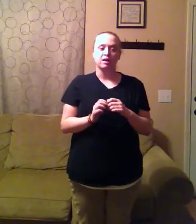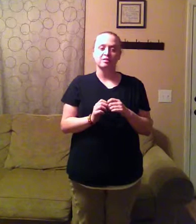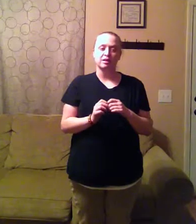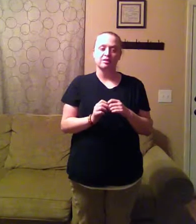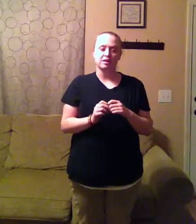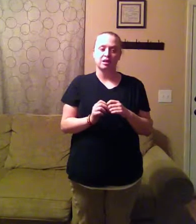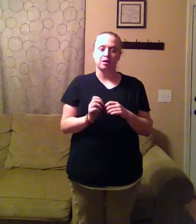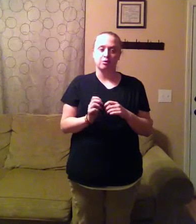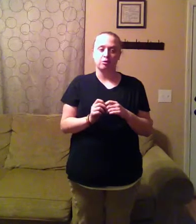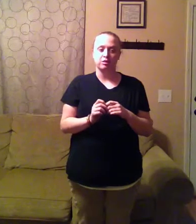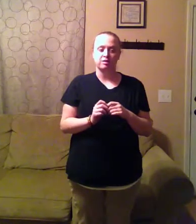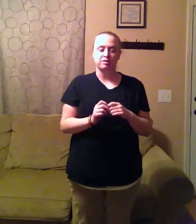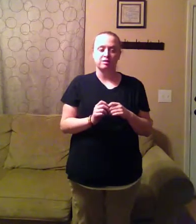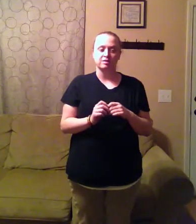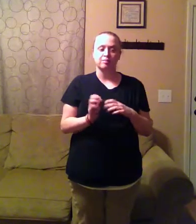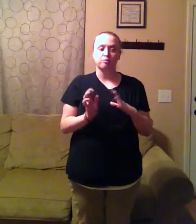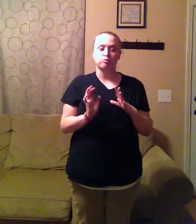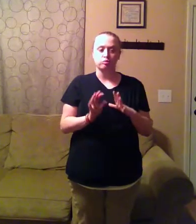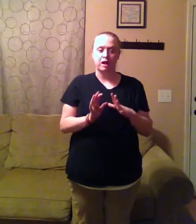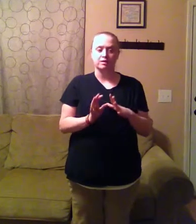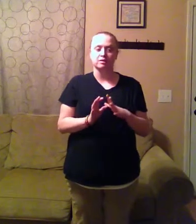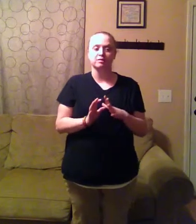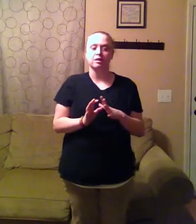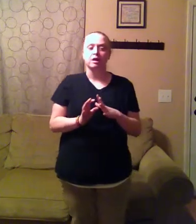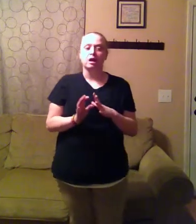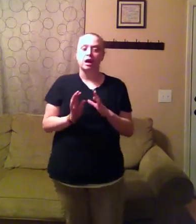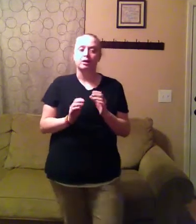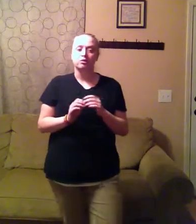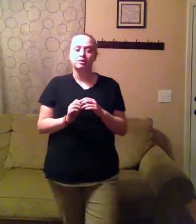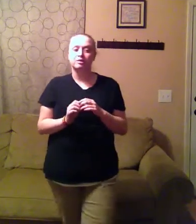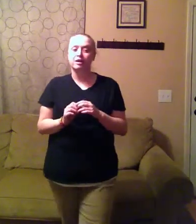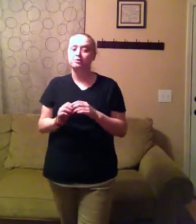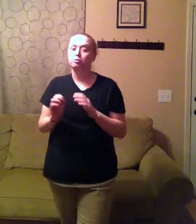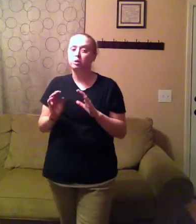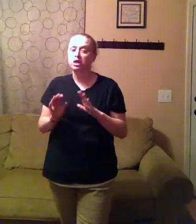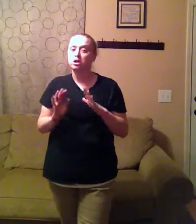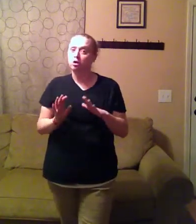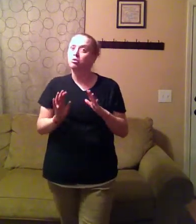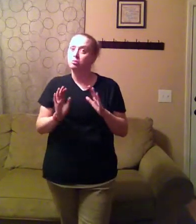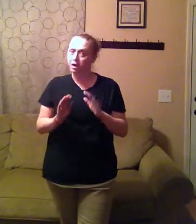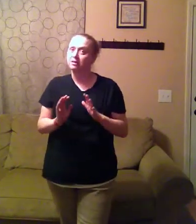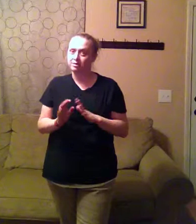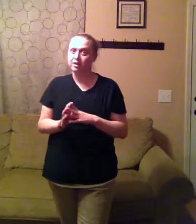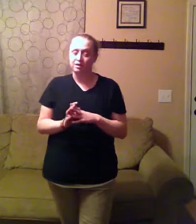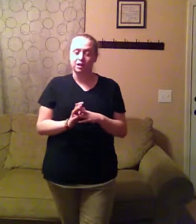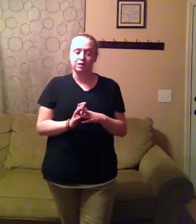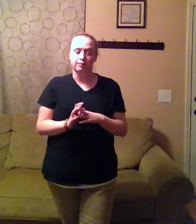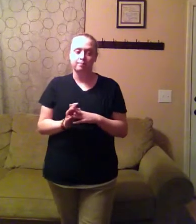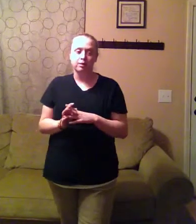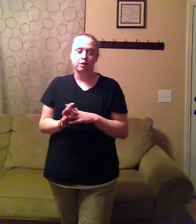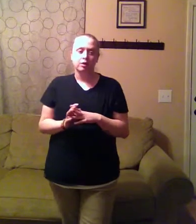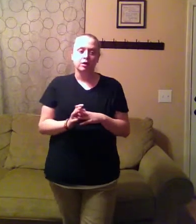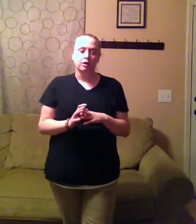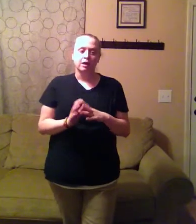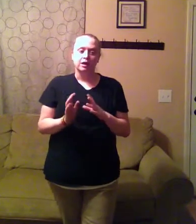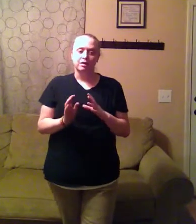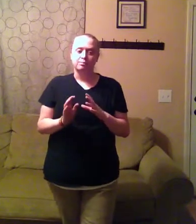study technique I'm going to discuss is practice. I know in this class we know the practice technique. It is